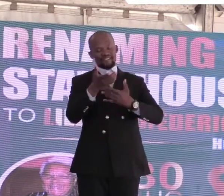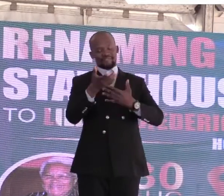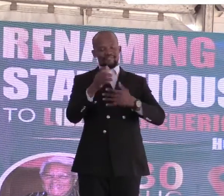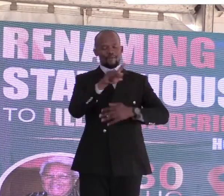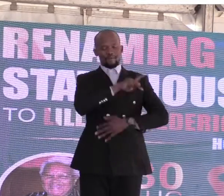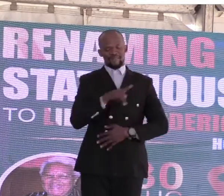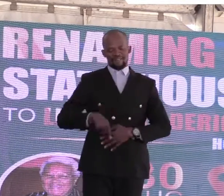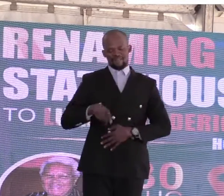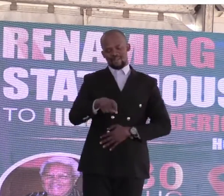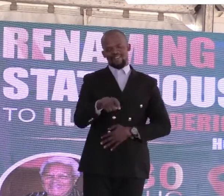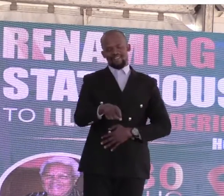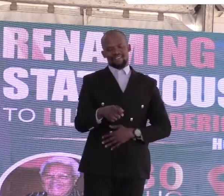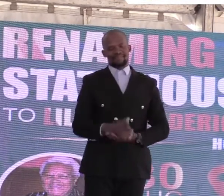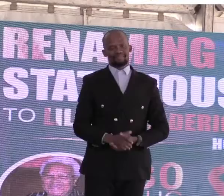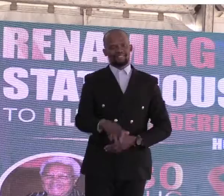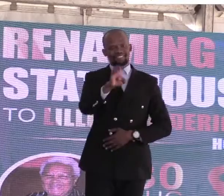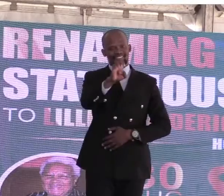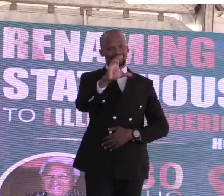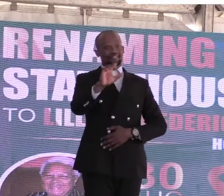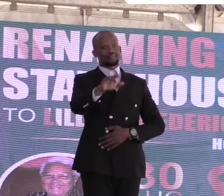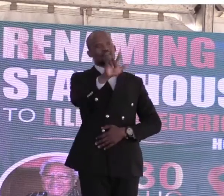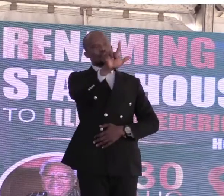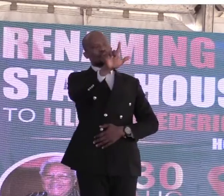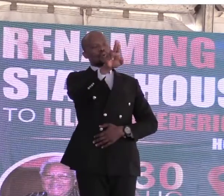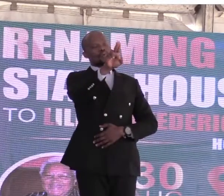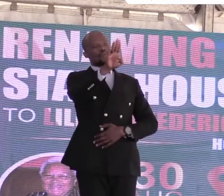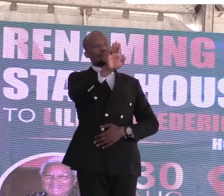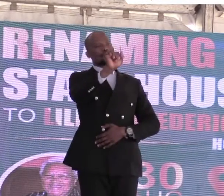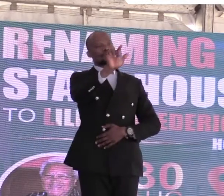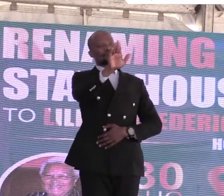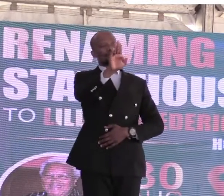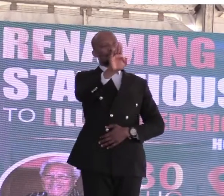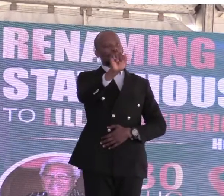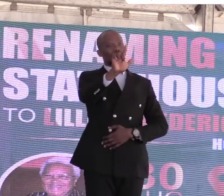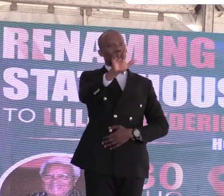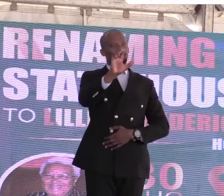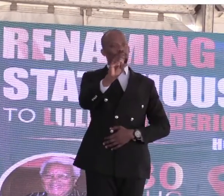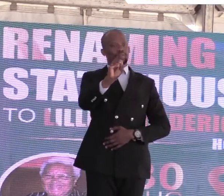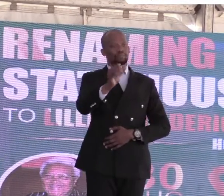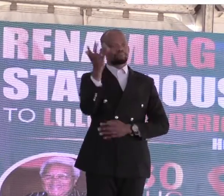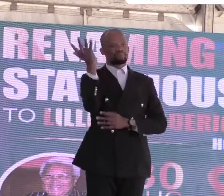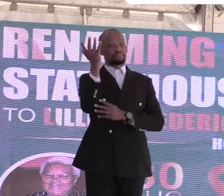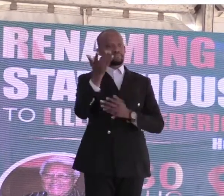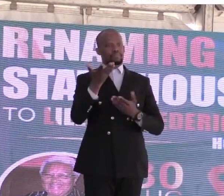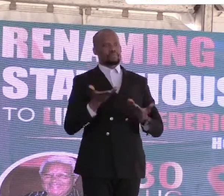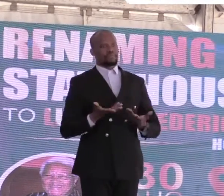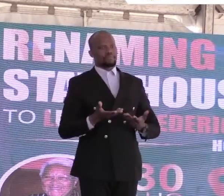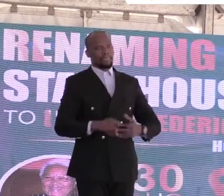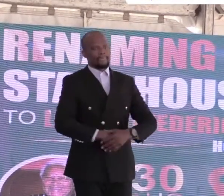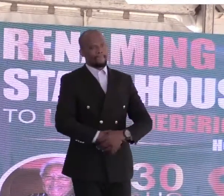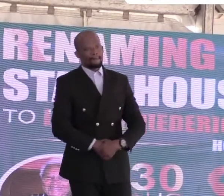Cape, Lubabalo Oskamabuyan, to come and address us. Over to you, Honorable Premier.